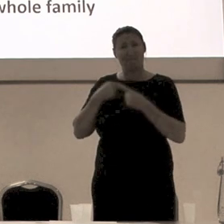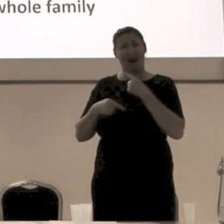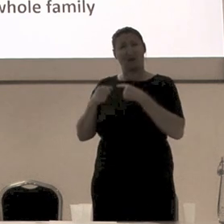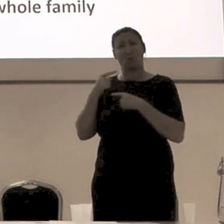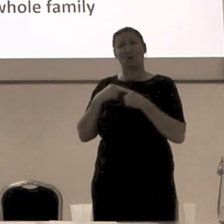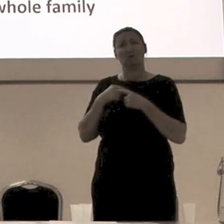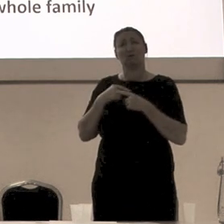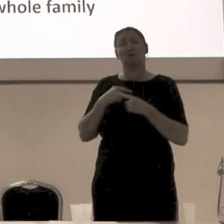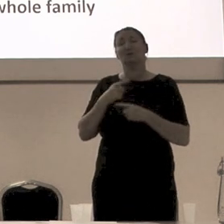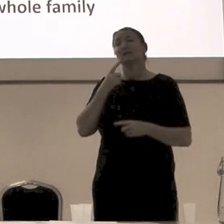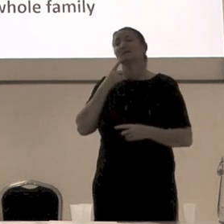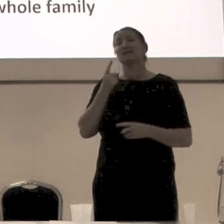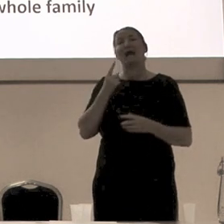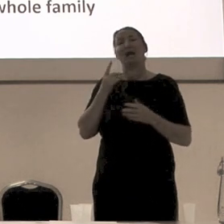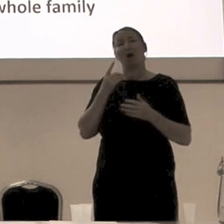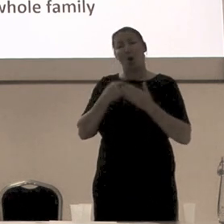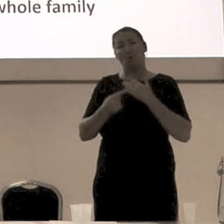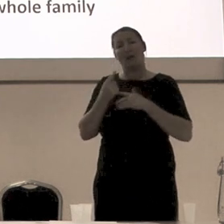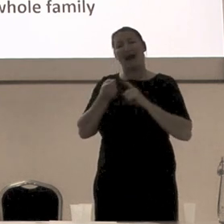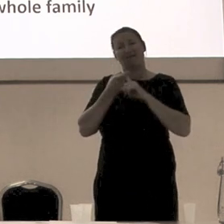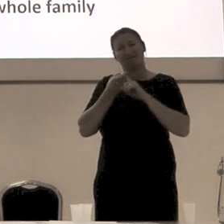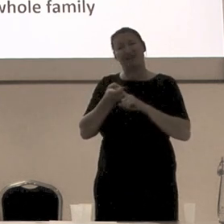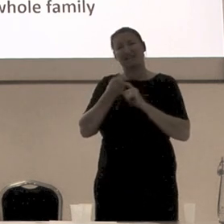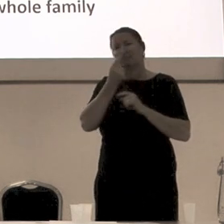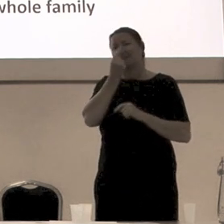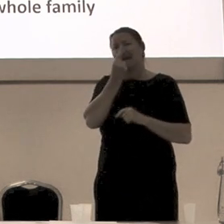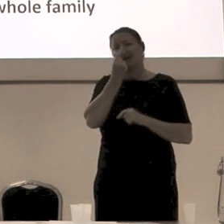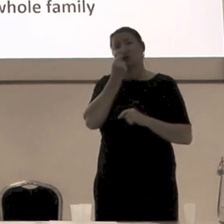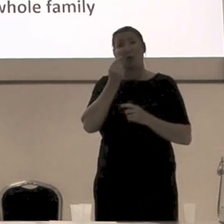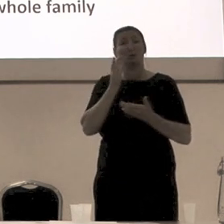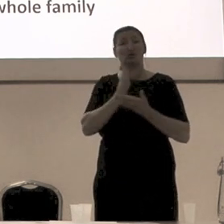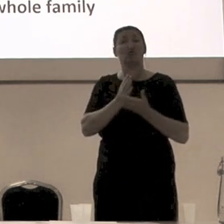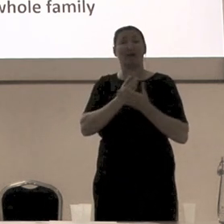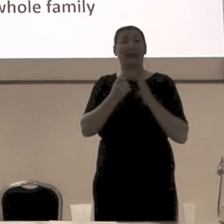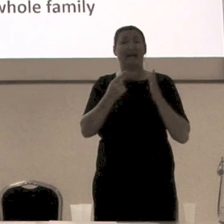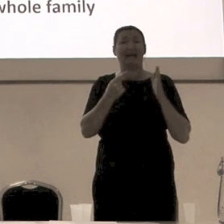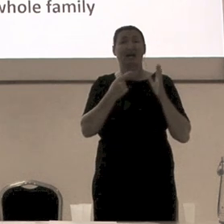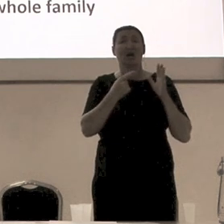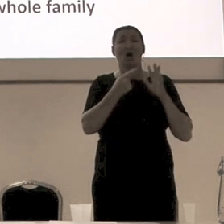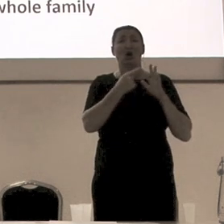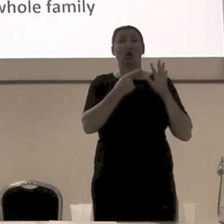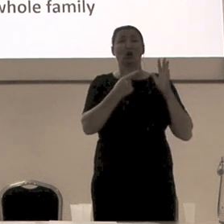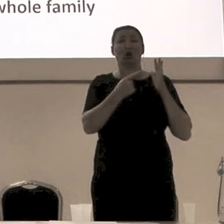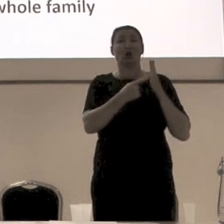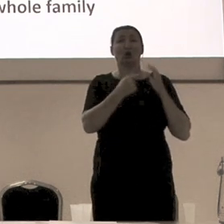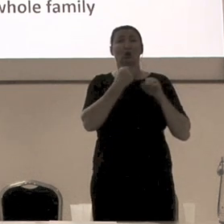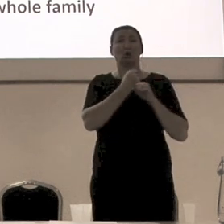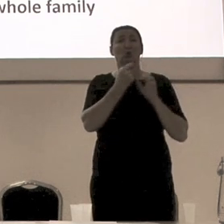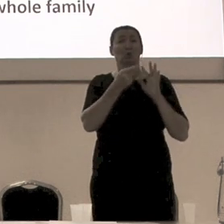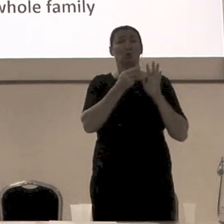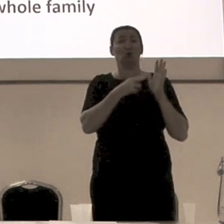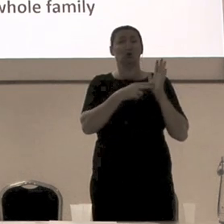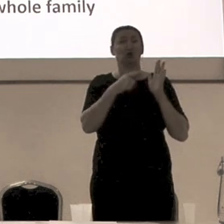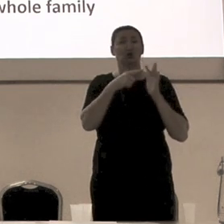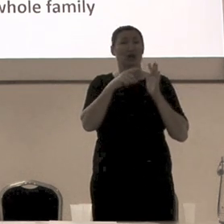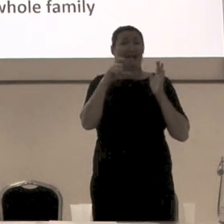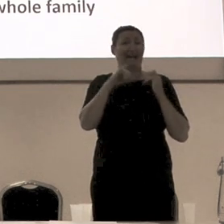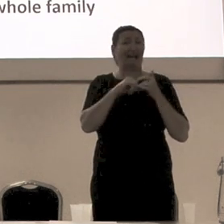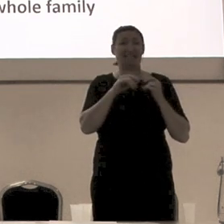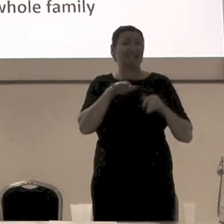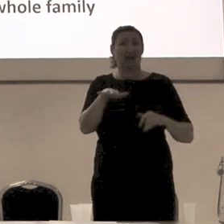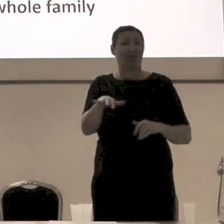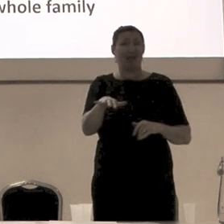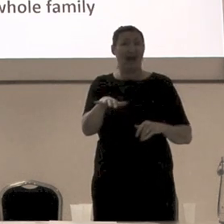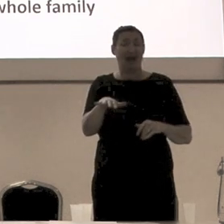potential in various individuals, which is effectively a eugenicist position. And Jonathan showed very clearly how that